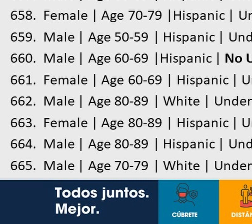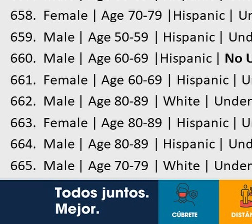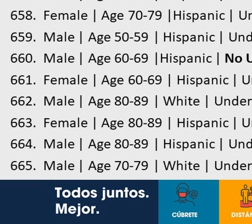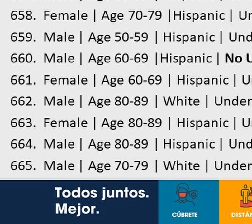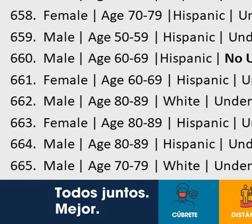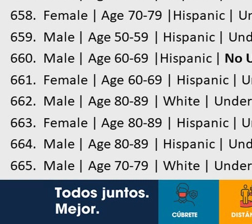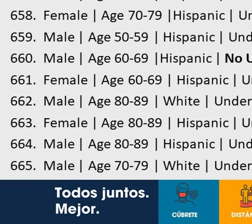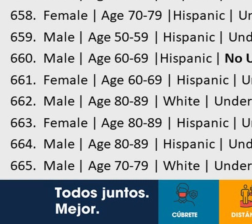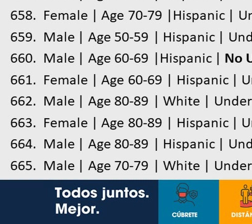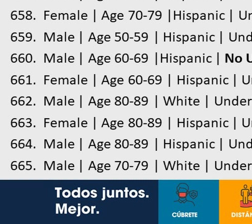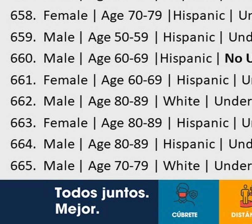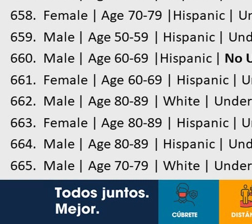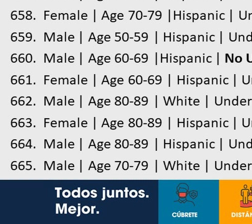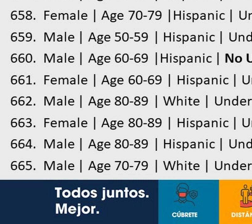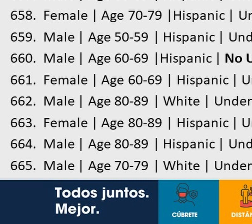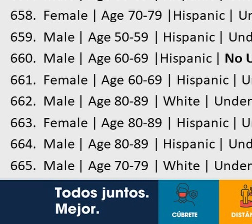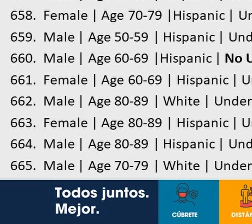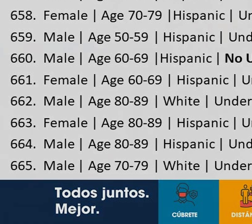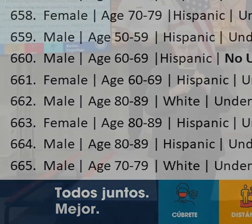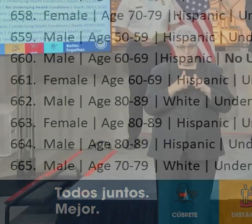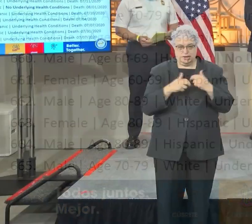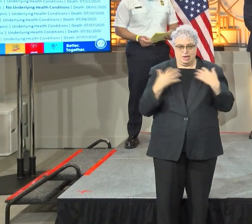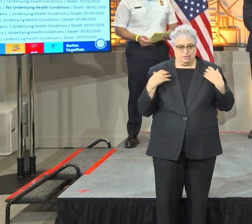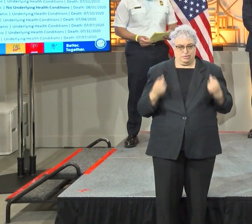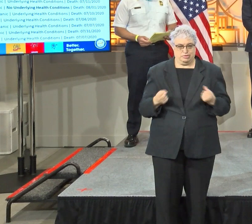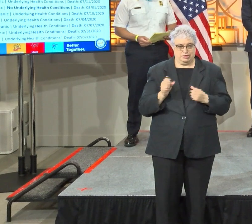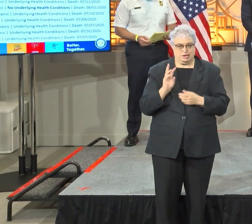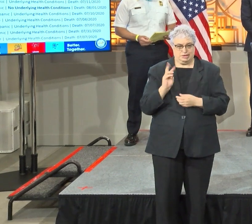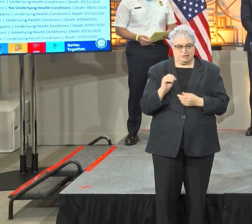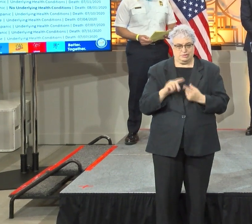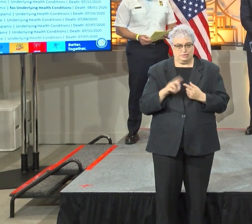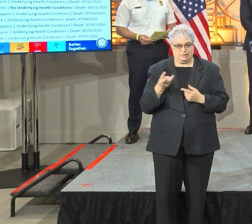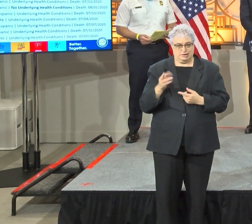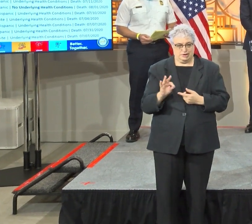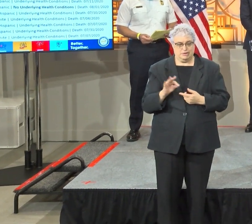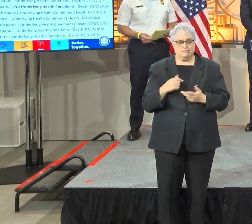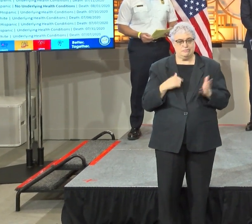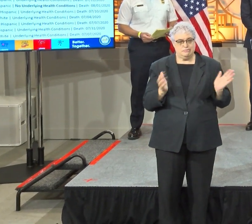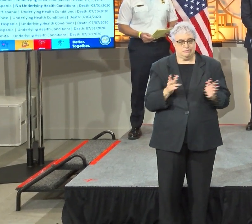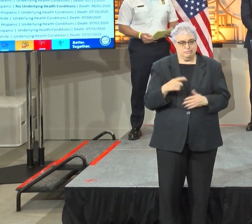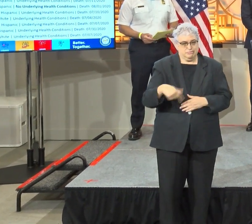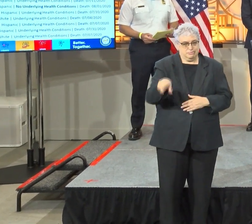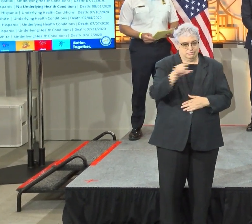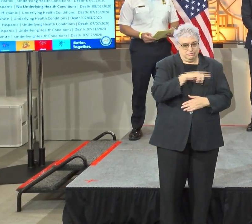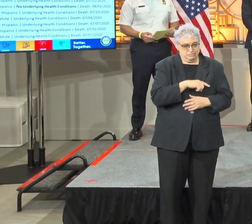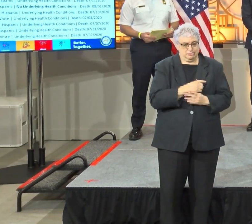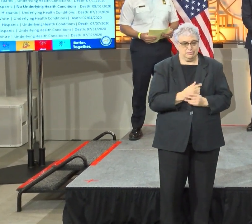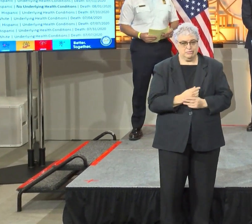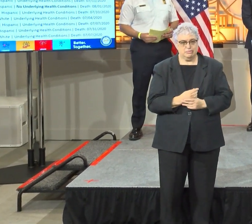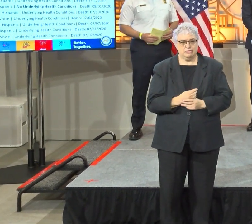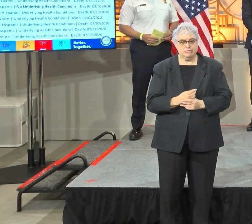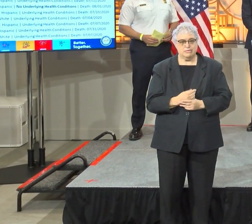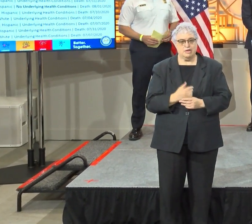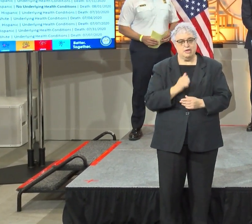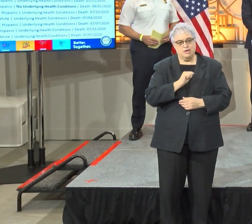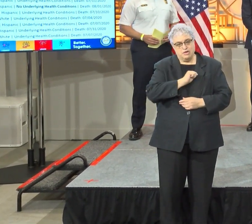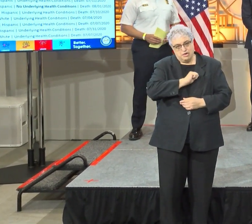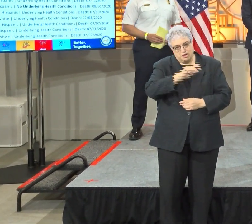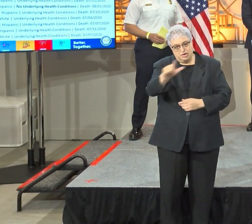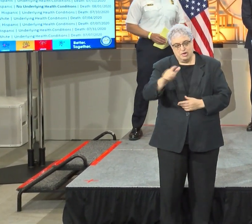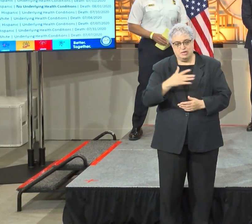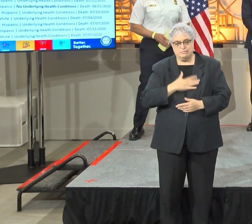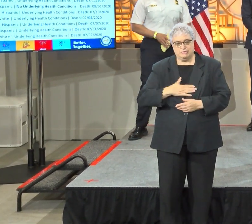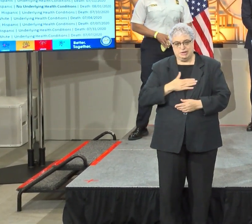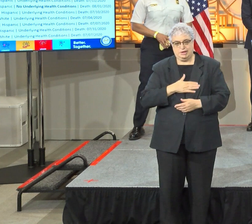one who did not have any underlying health conditions. I want to encourage one more time everyone to get